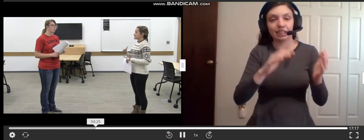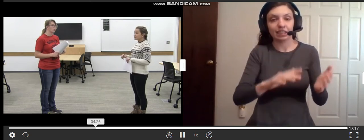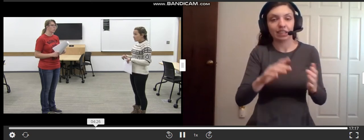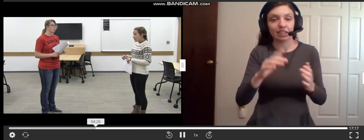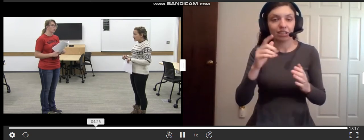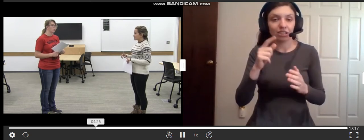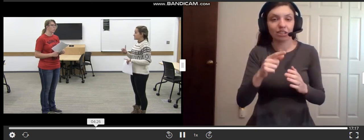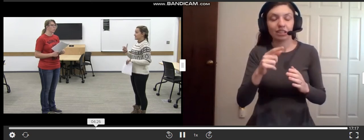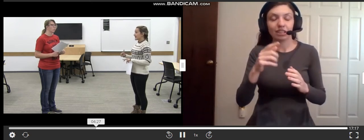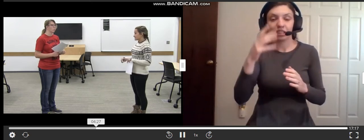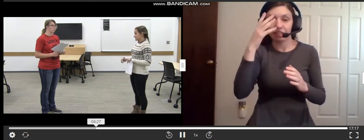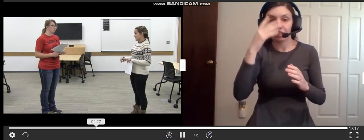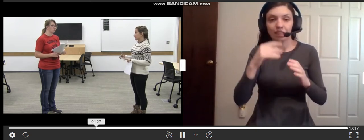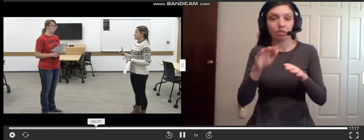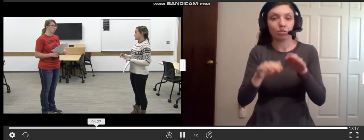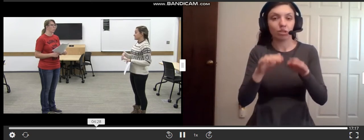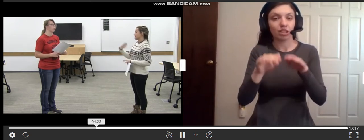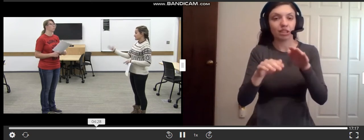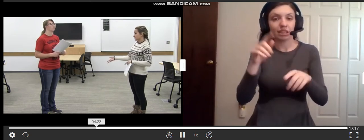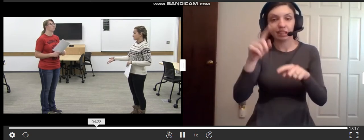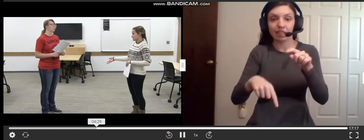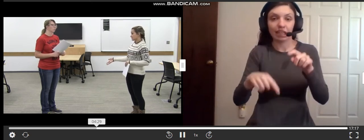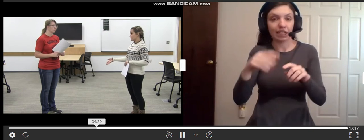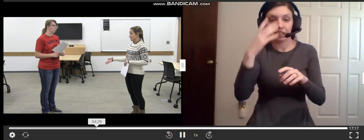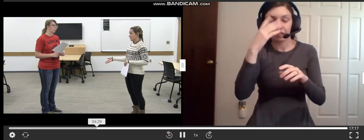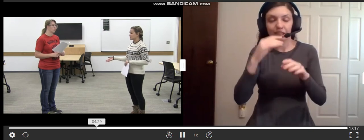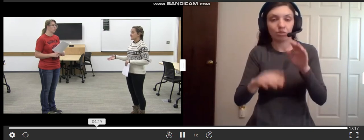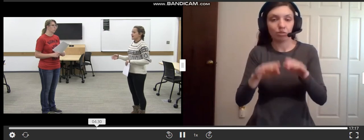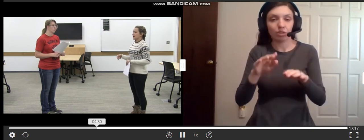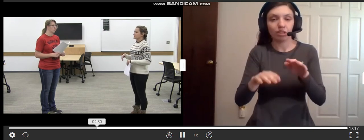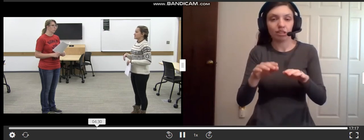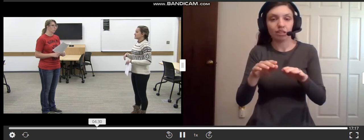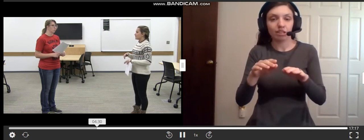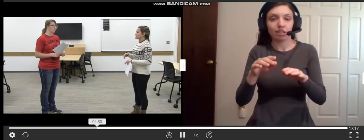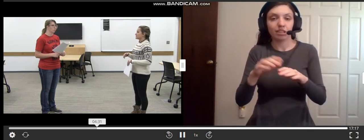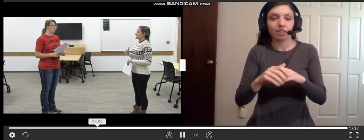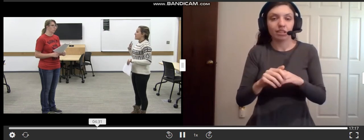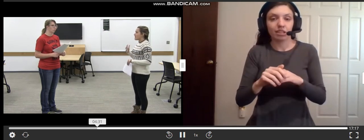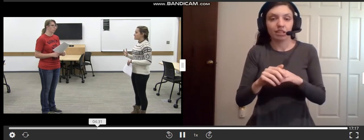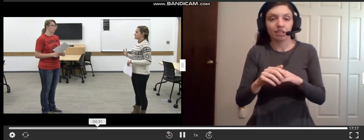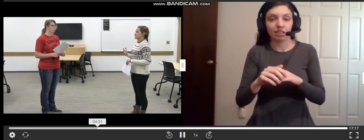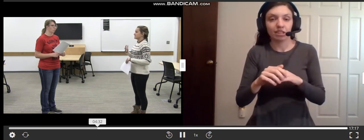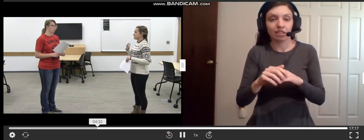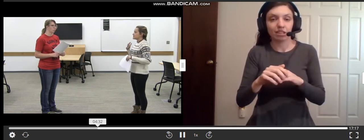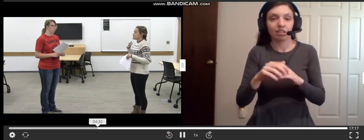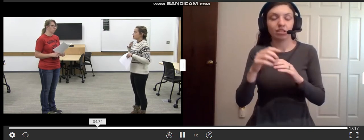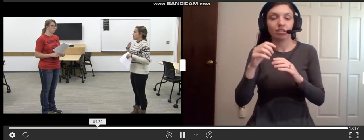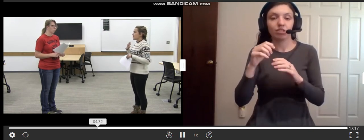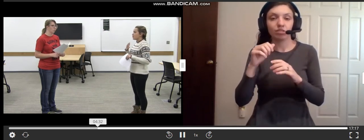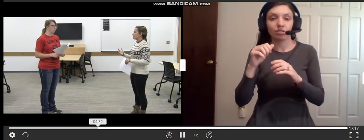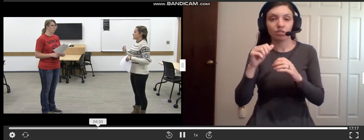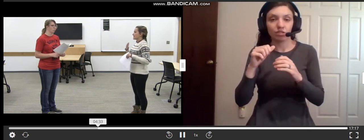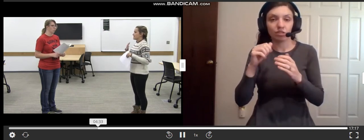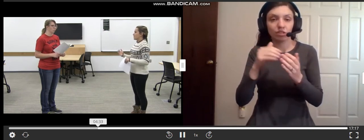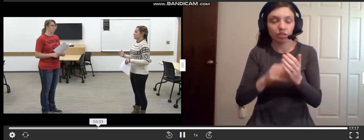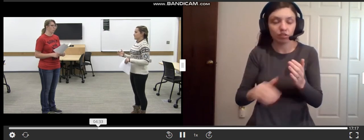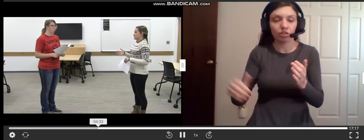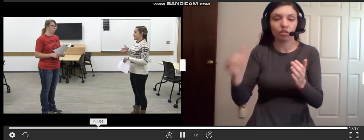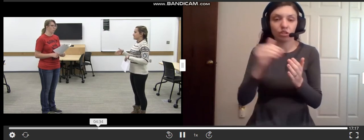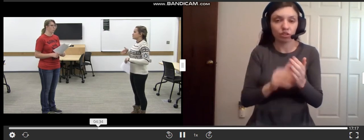been sleepwalking. She can't sleep, and when she does sleep, she sleepwalks. And she's also been constantly over